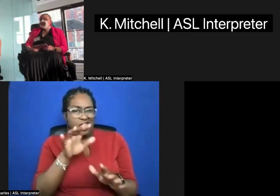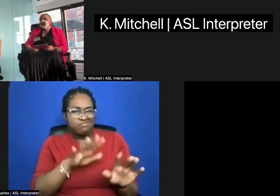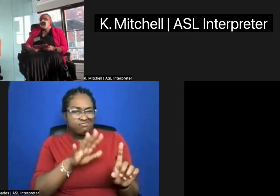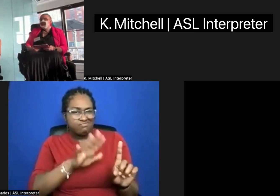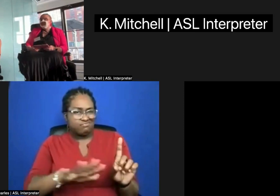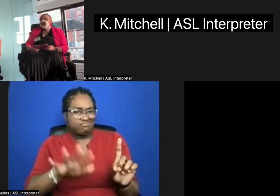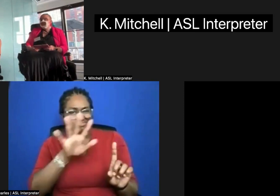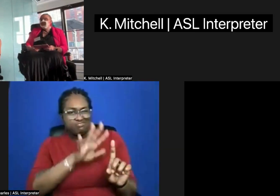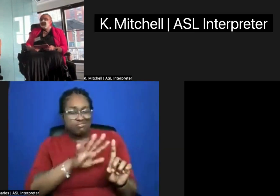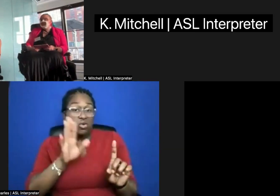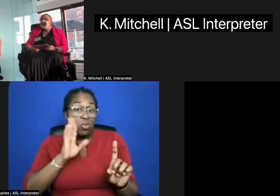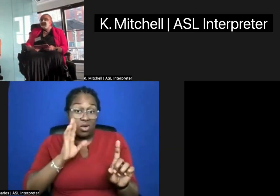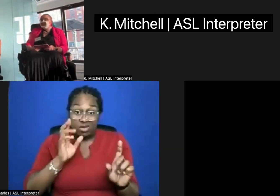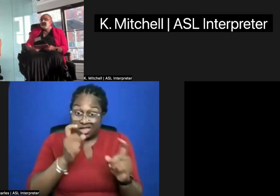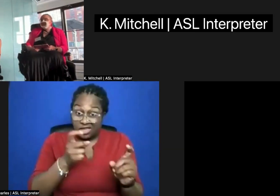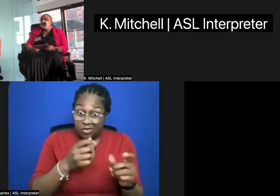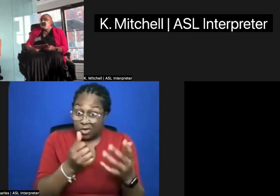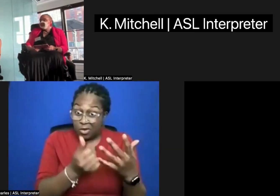promotion?